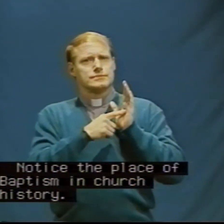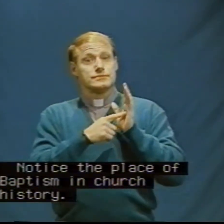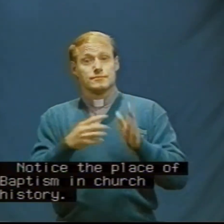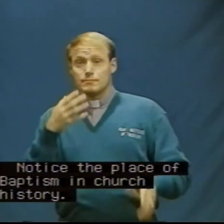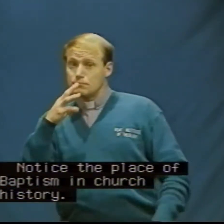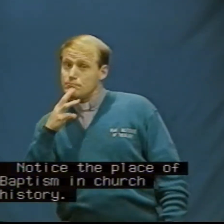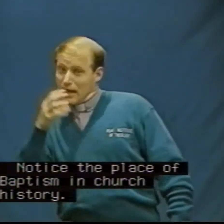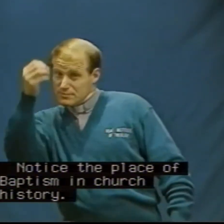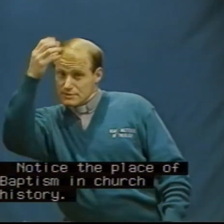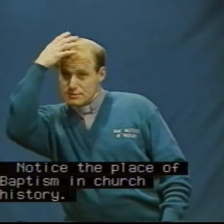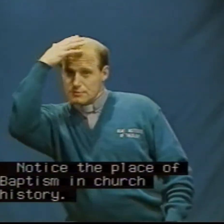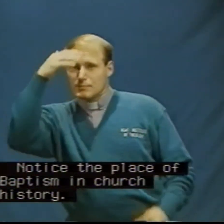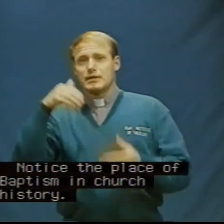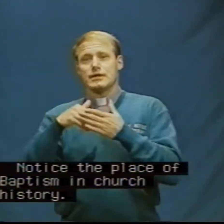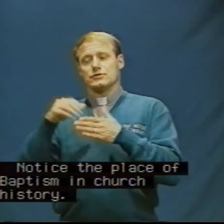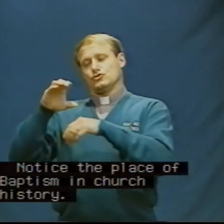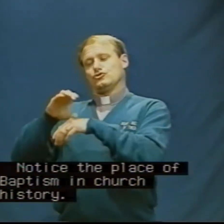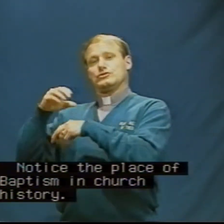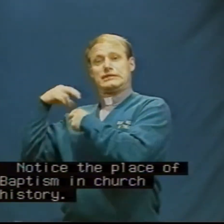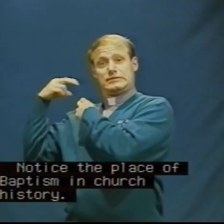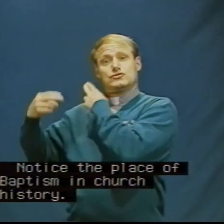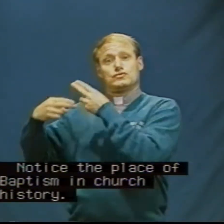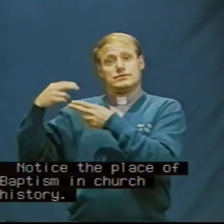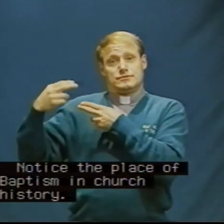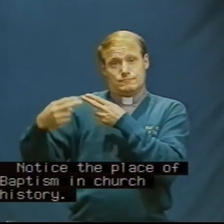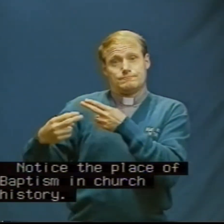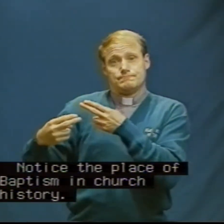Notice the place of baptism in church history.